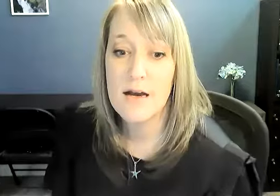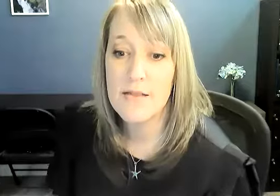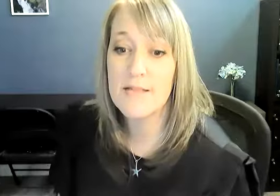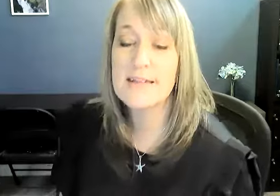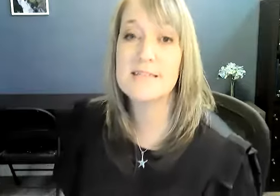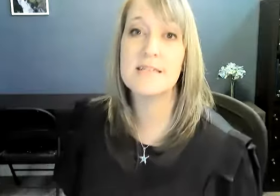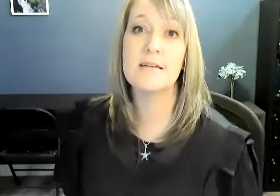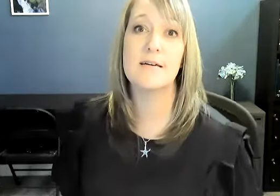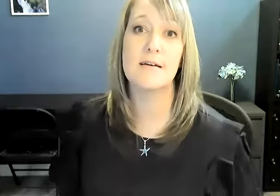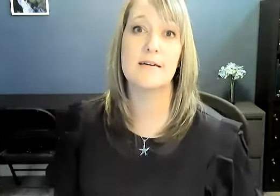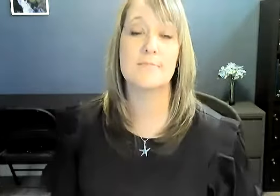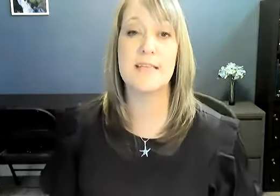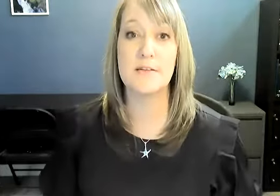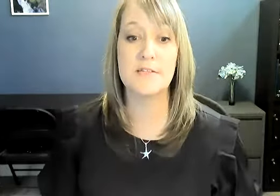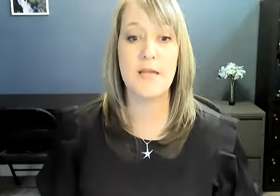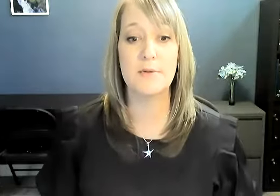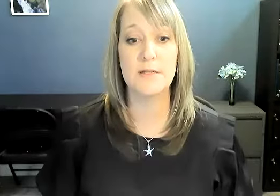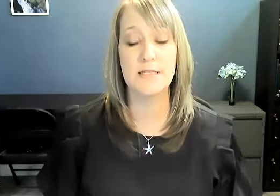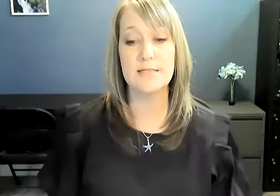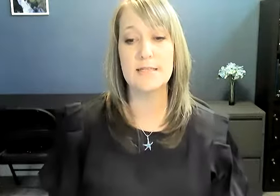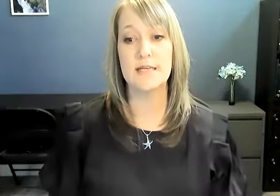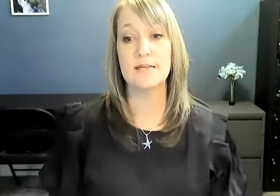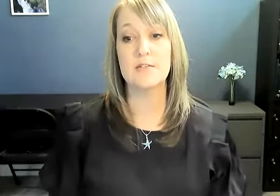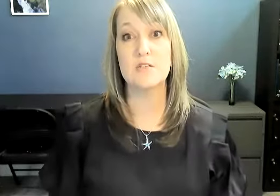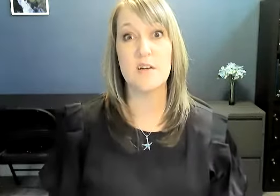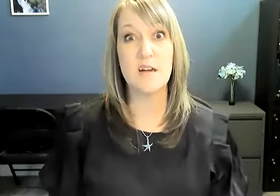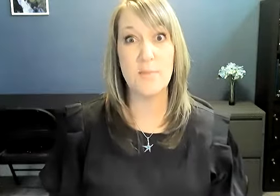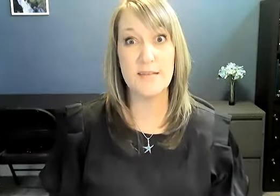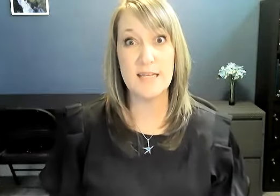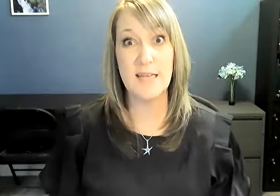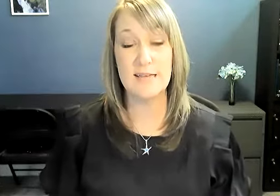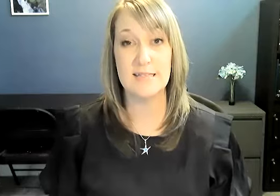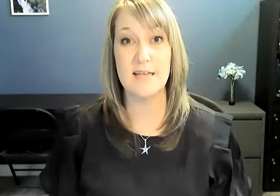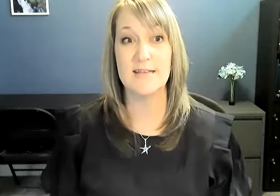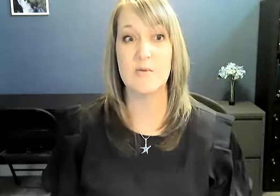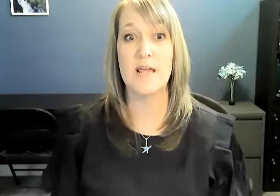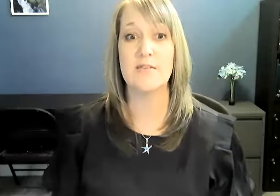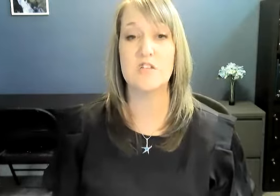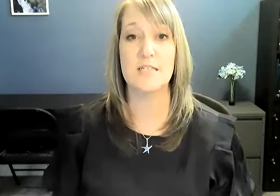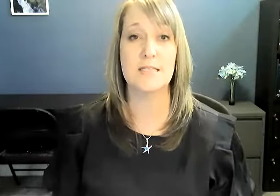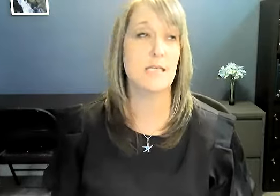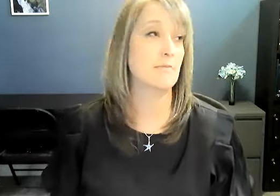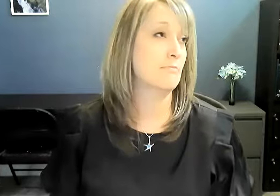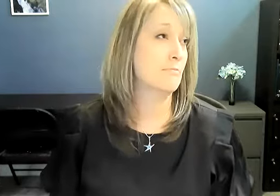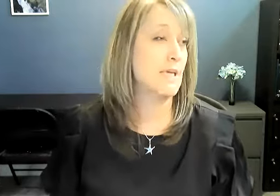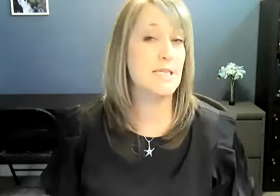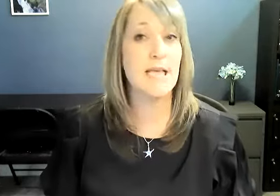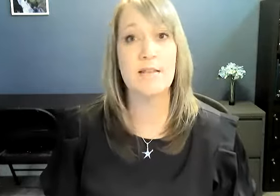The last sign on this vocabulary list is used very commonly in ASL as a way of just indicating that you're